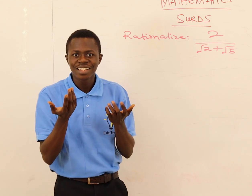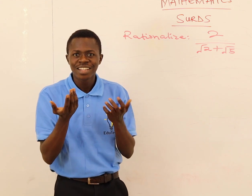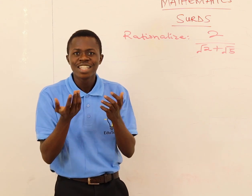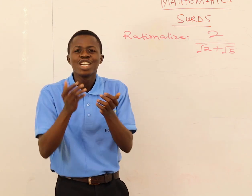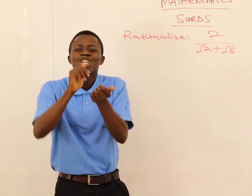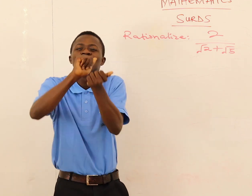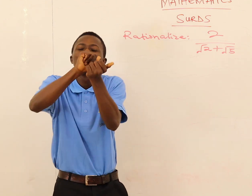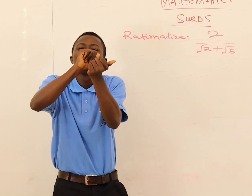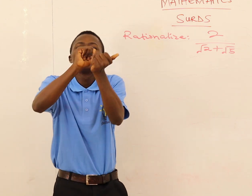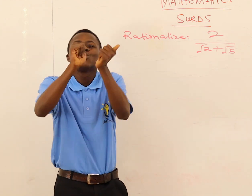negative?